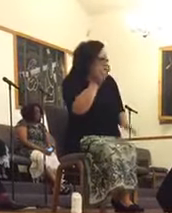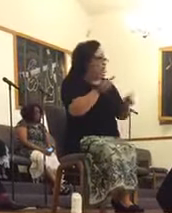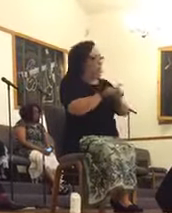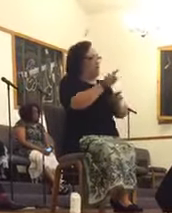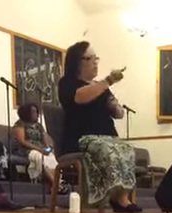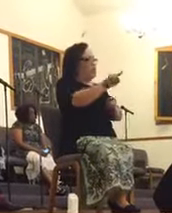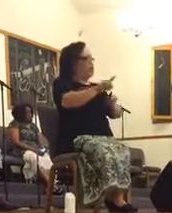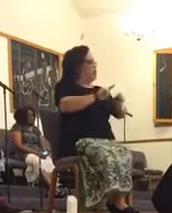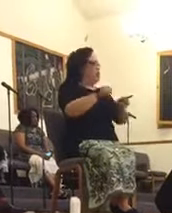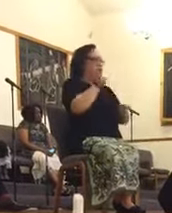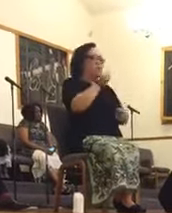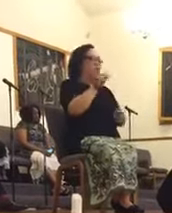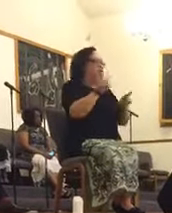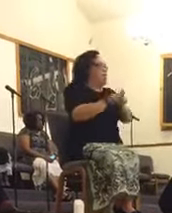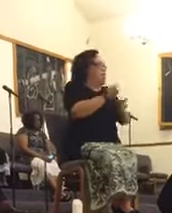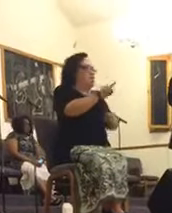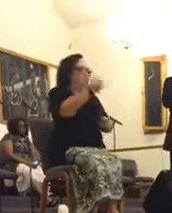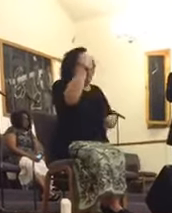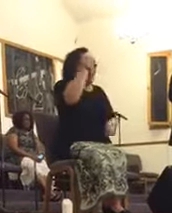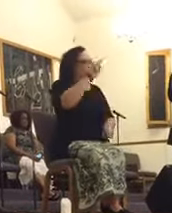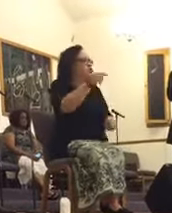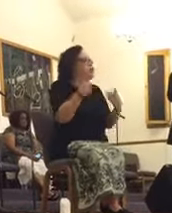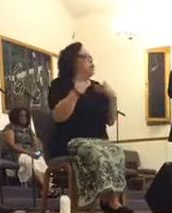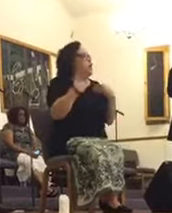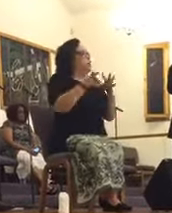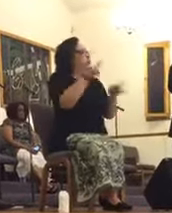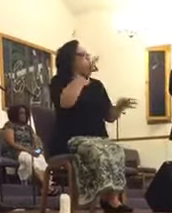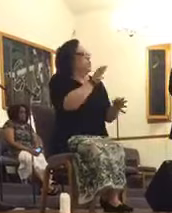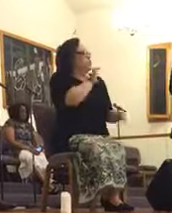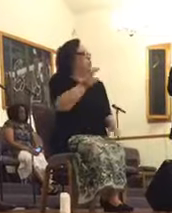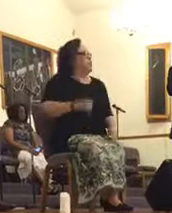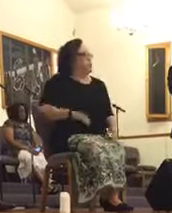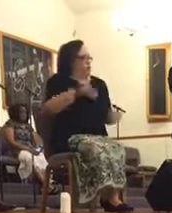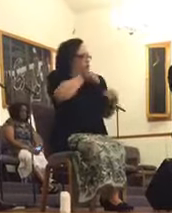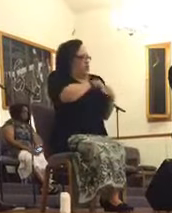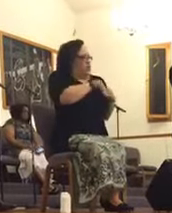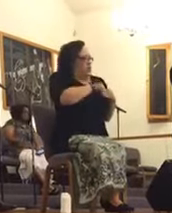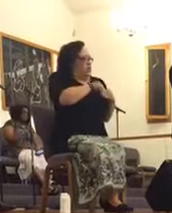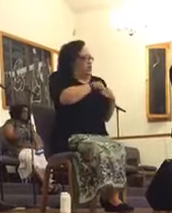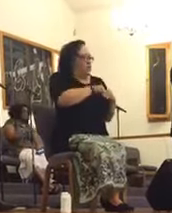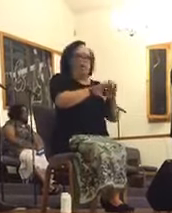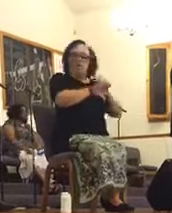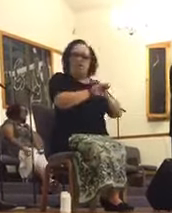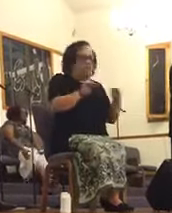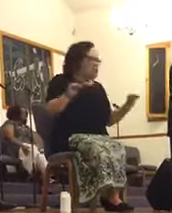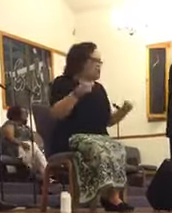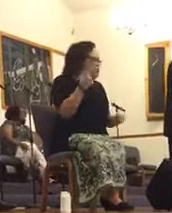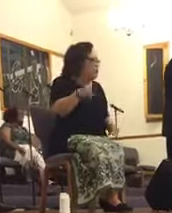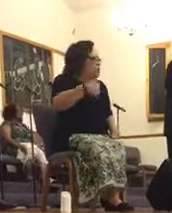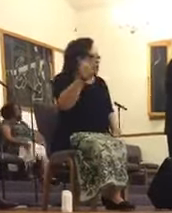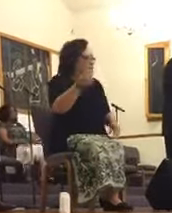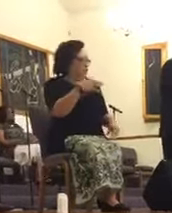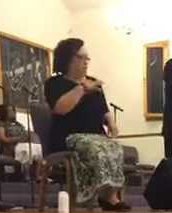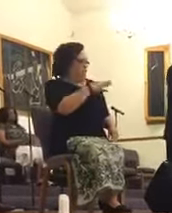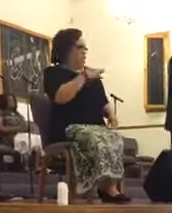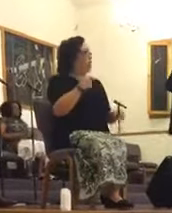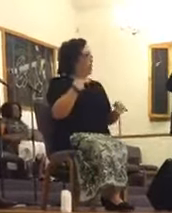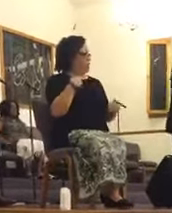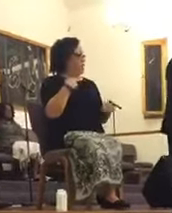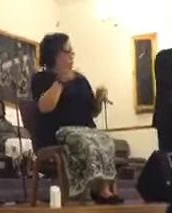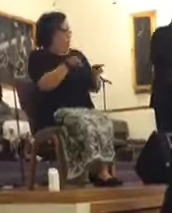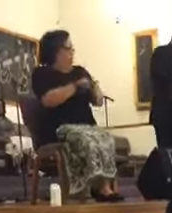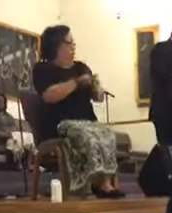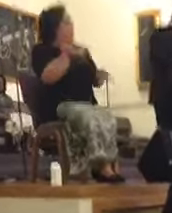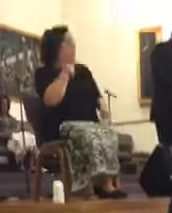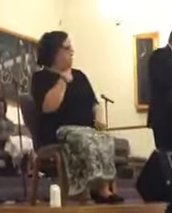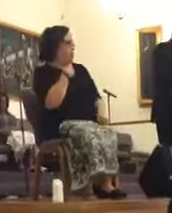Christ living on the inside of you. Come on, tell somebody, there's nobody else like me. Is it not all right? I